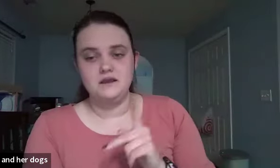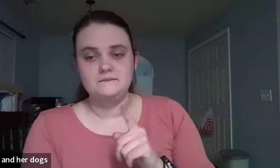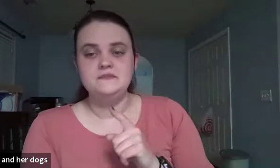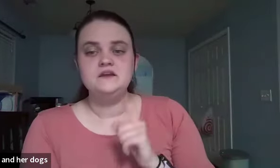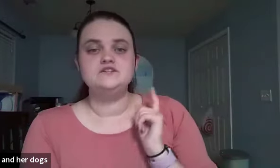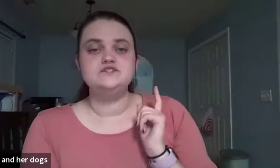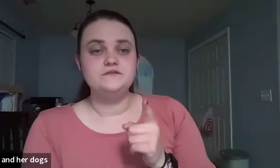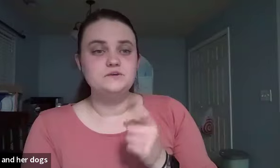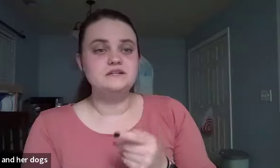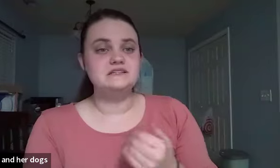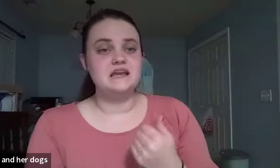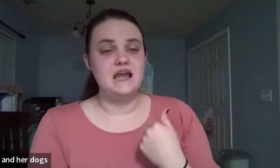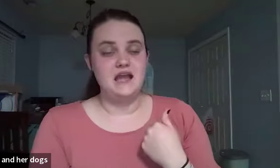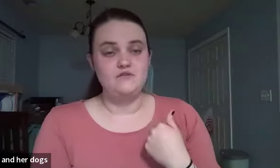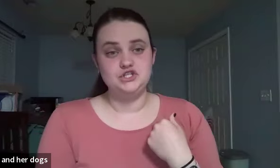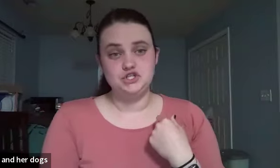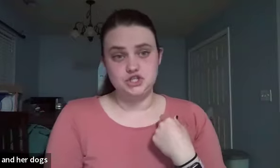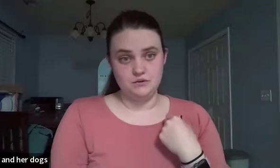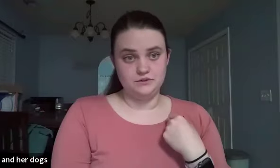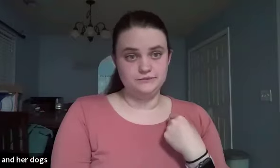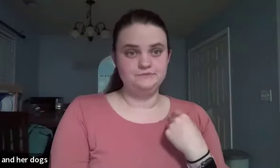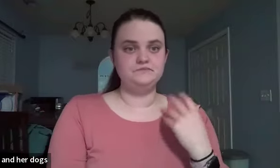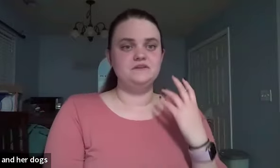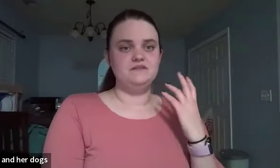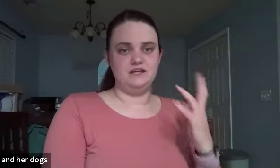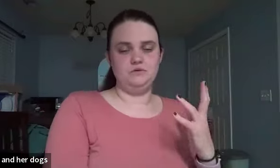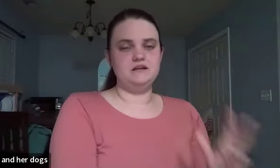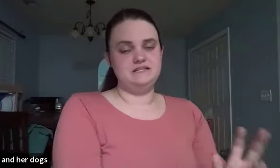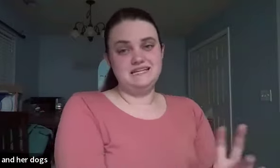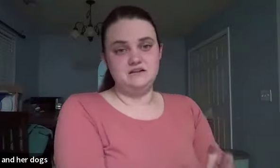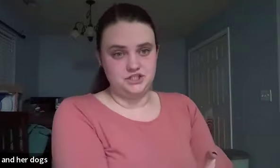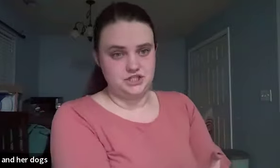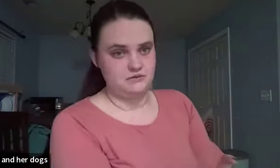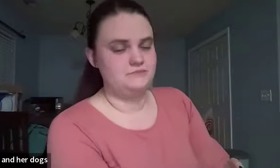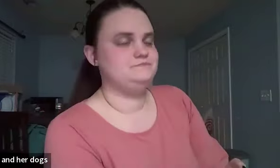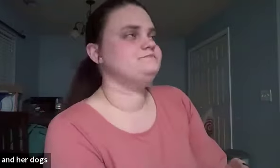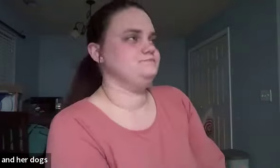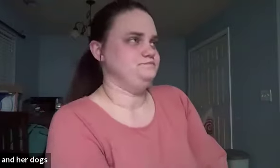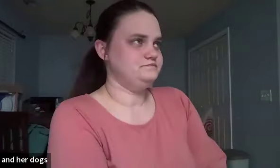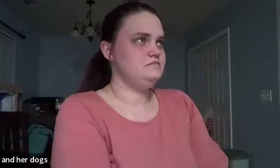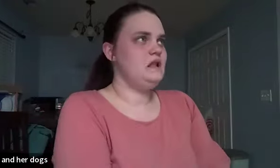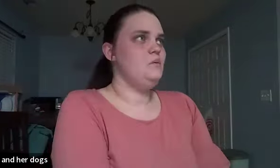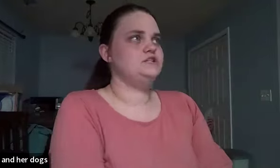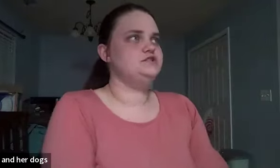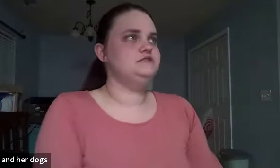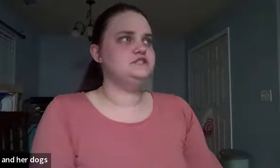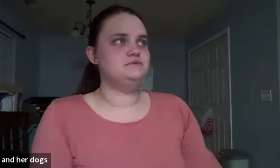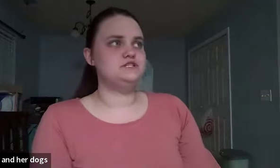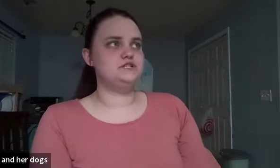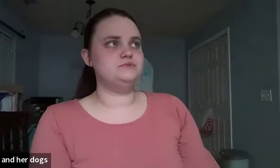Okay. So if you were to say I have a joke, like you wanted to tell a joke, what you would do is